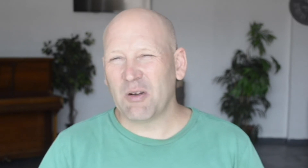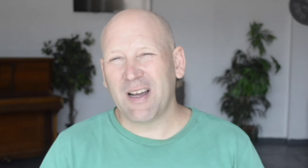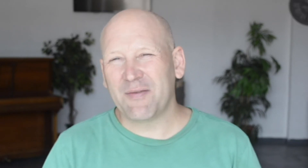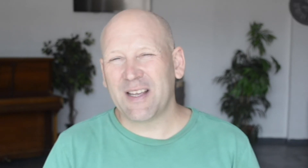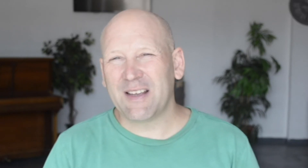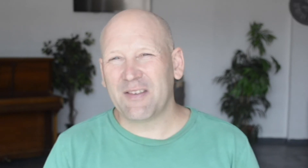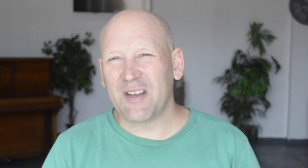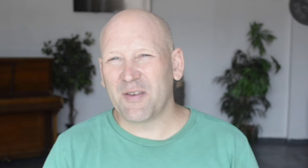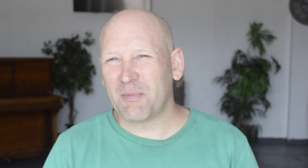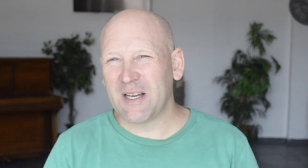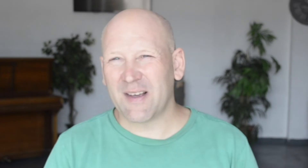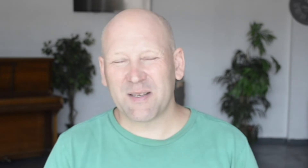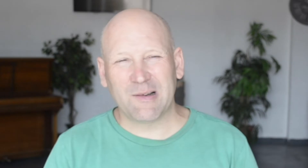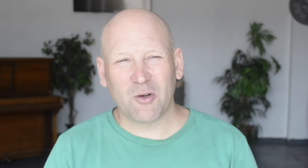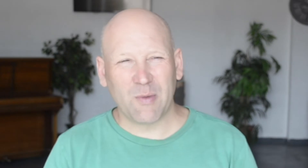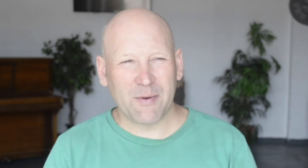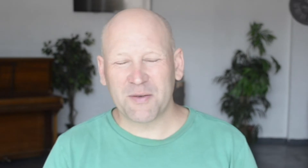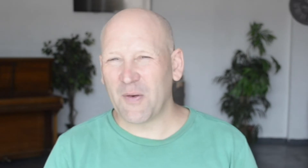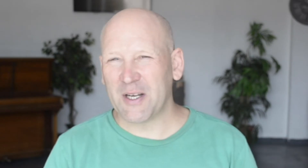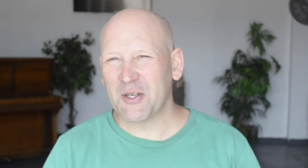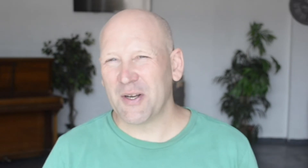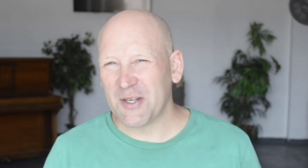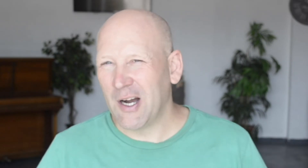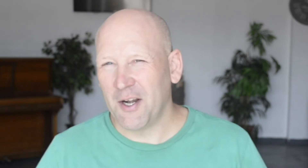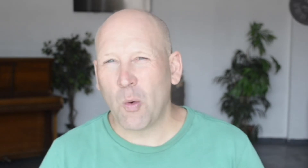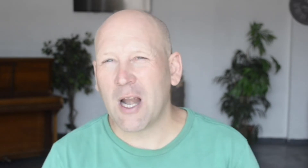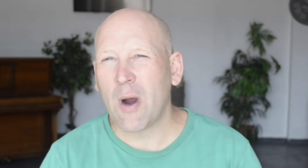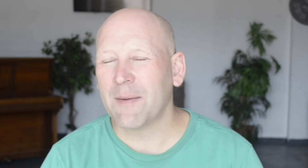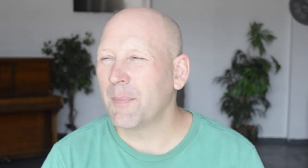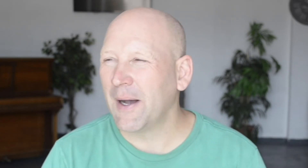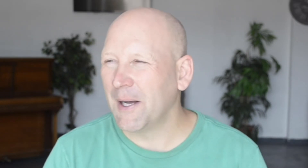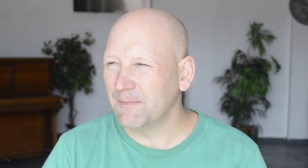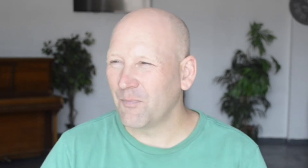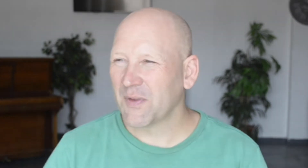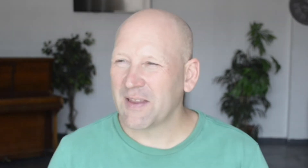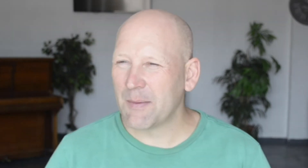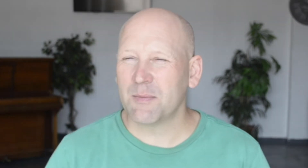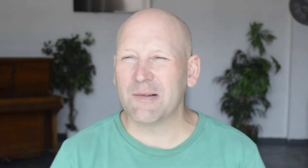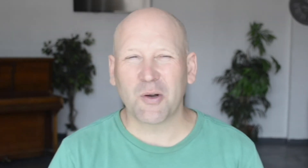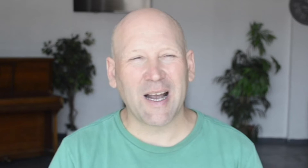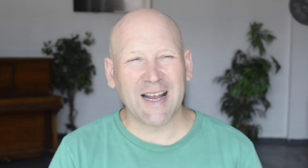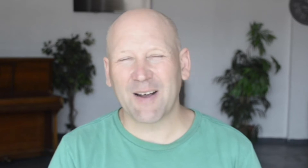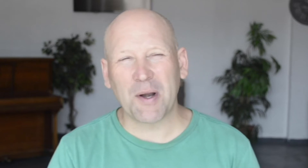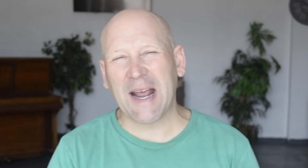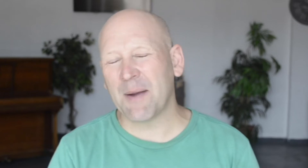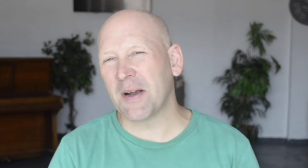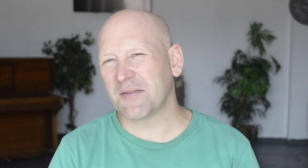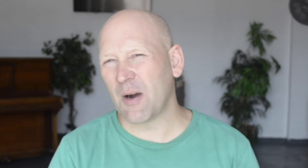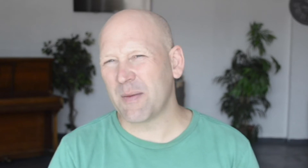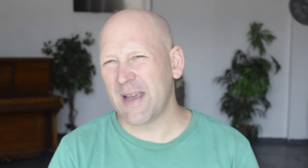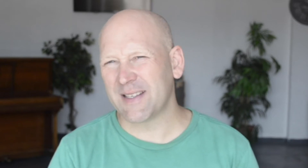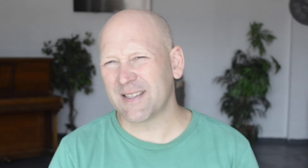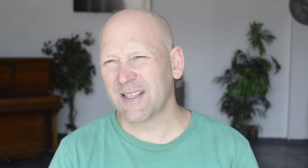And I said, well, if you believe that's a miracle, maybe you should find a church. I don't know where he went, but there was a miracle. And I wonder how